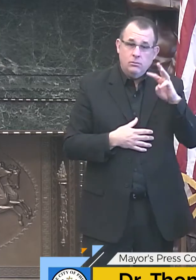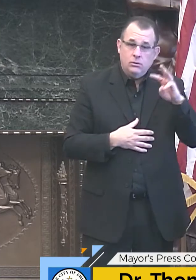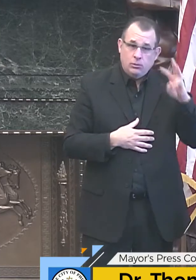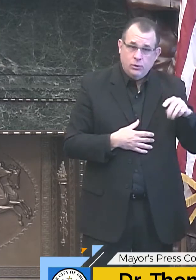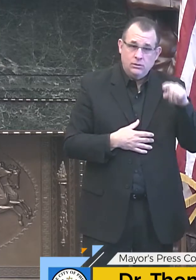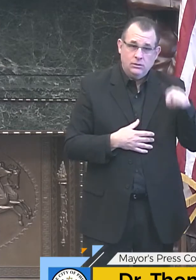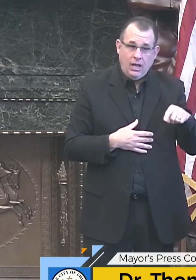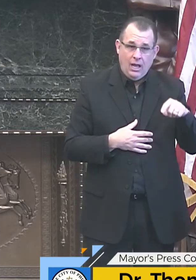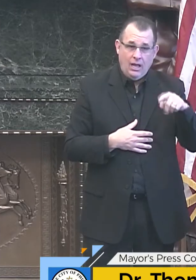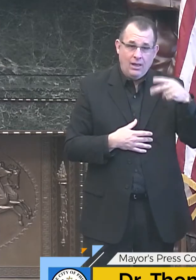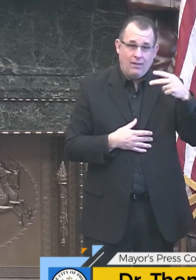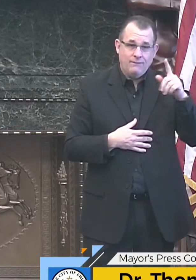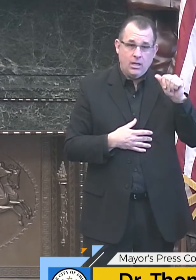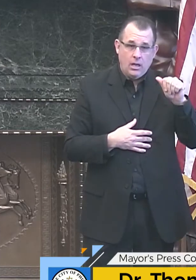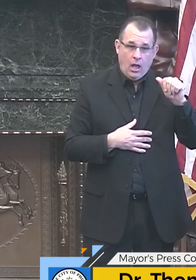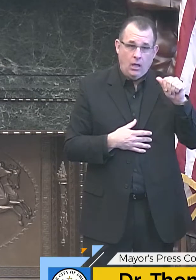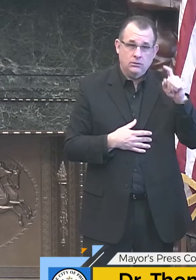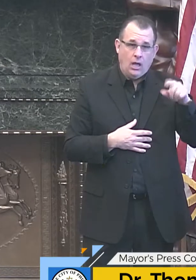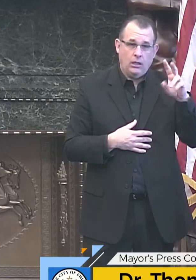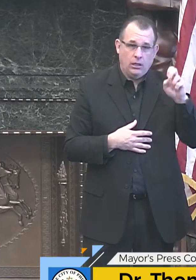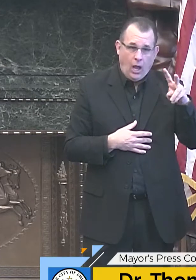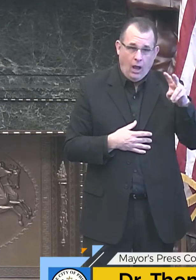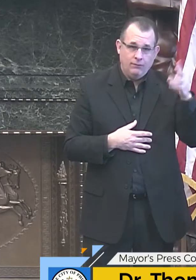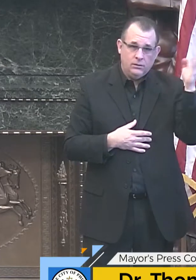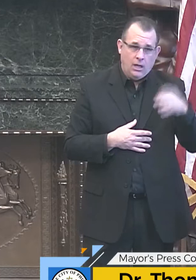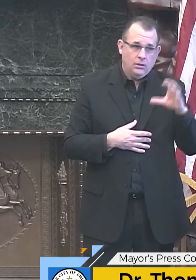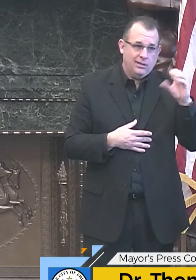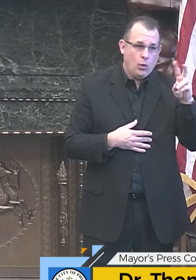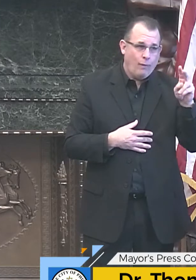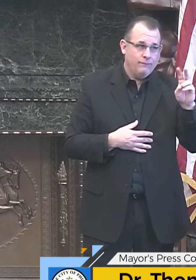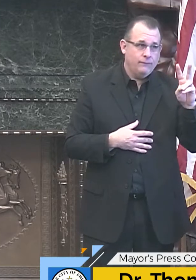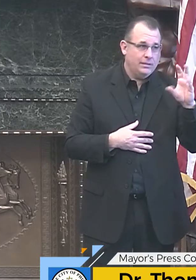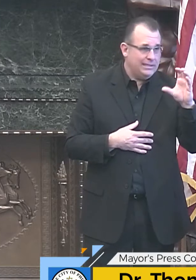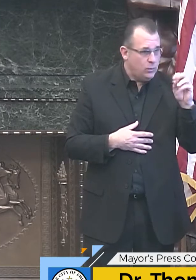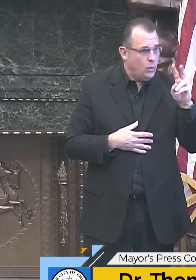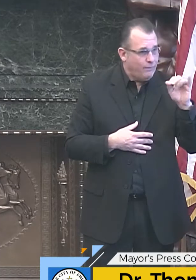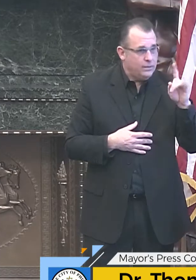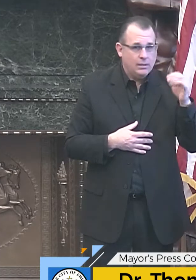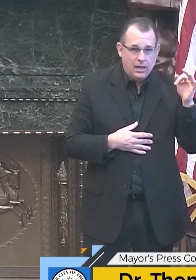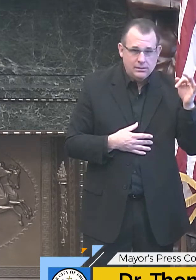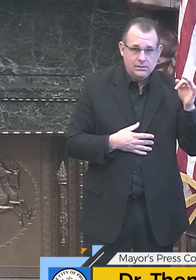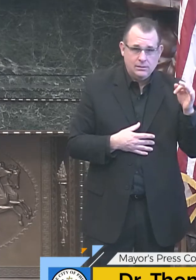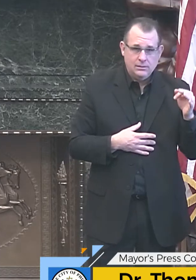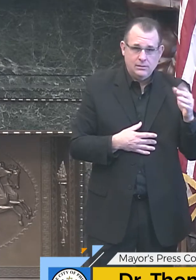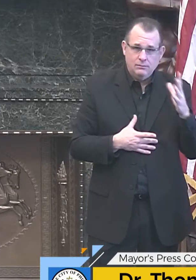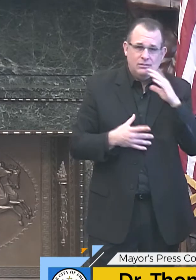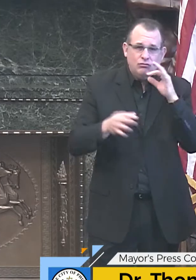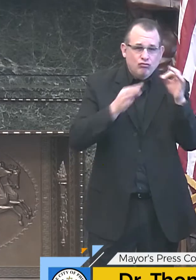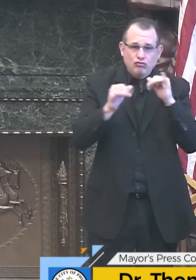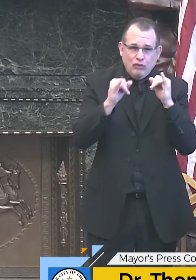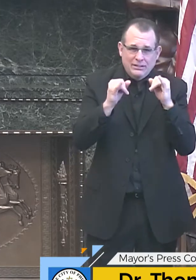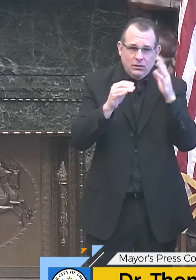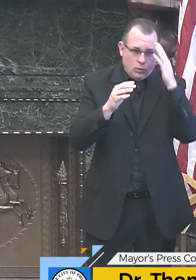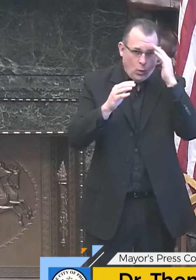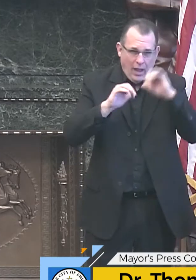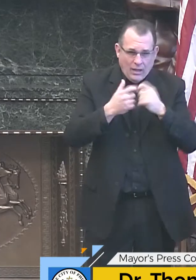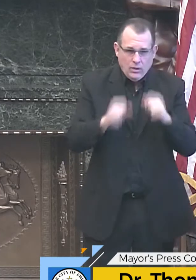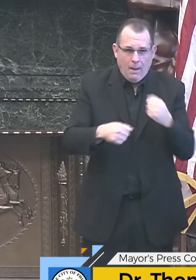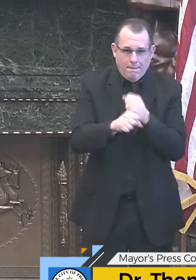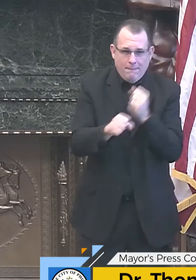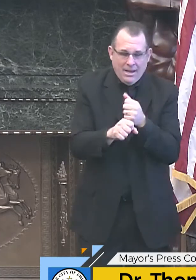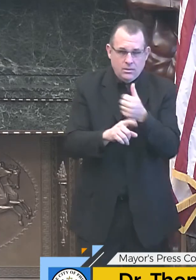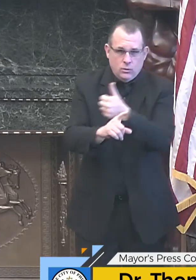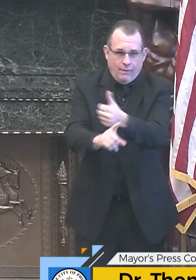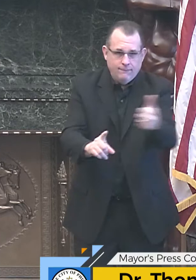www.phila.gov/COVID. At that site, there is actually instructions on how you can make a mask that meets the recommendations of the Health Department. And